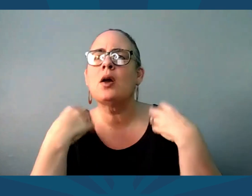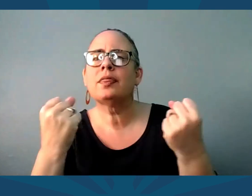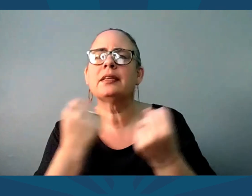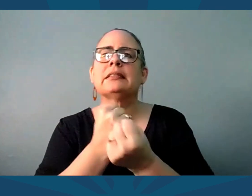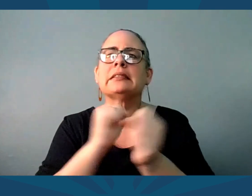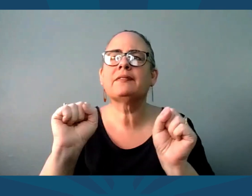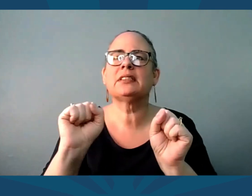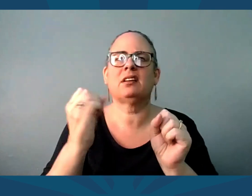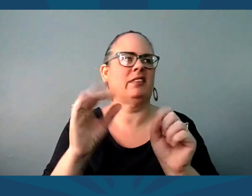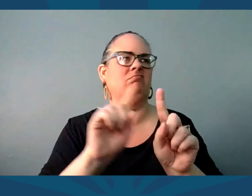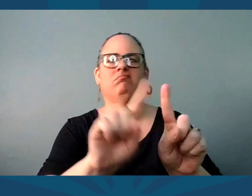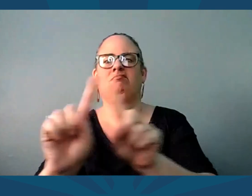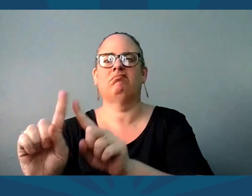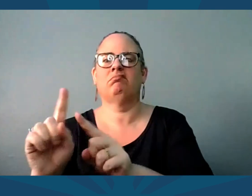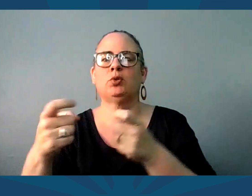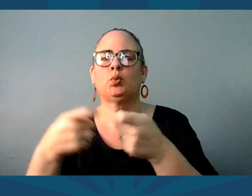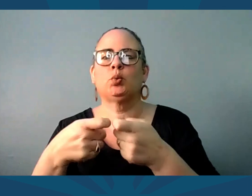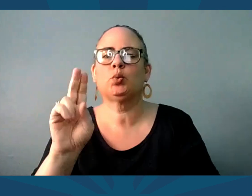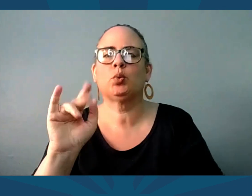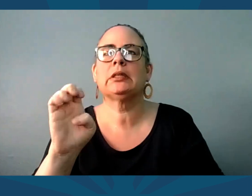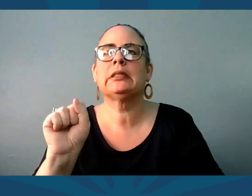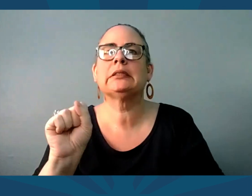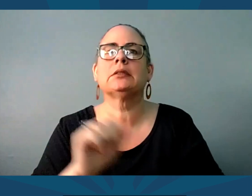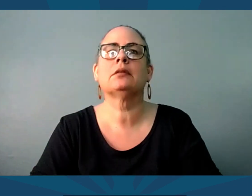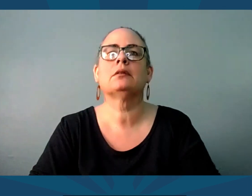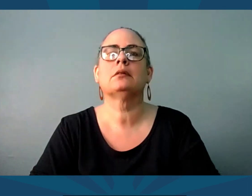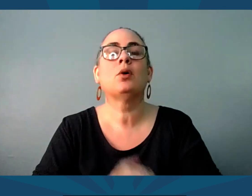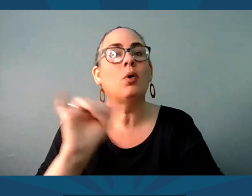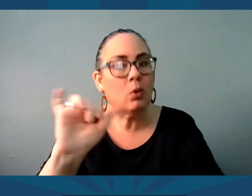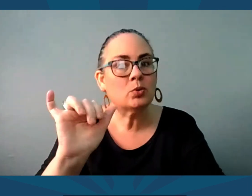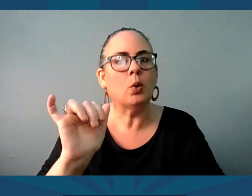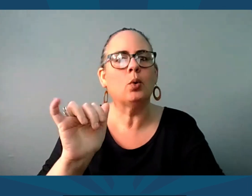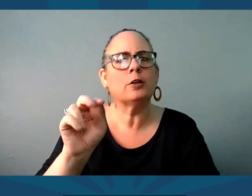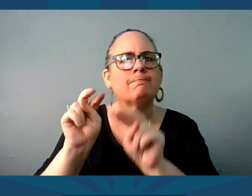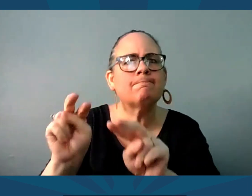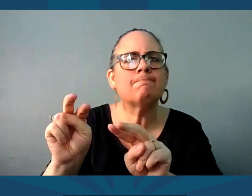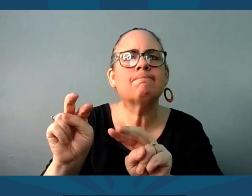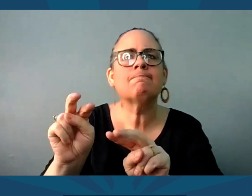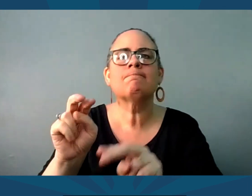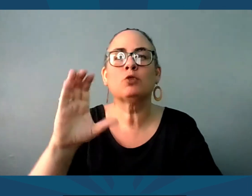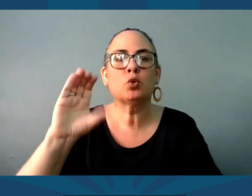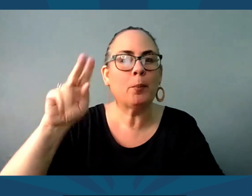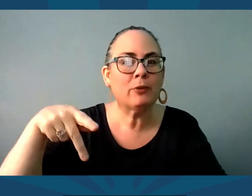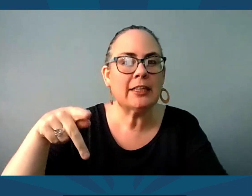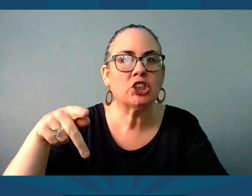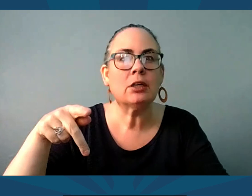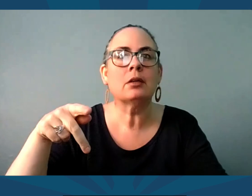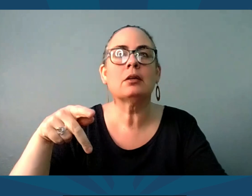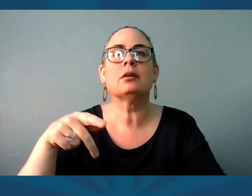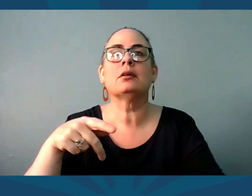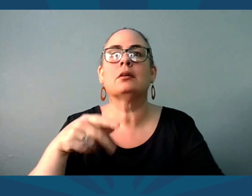and safety of many utilities. It also regulates corporations,